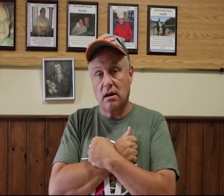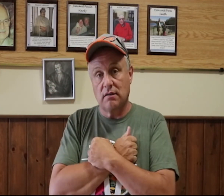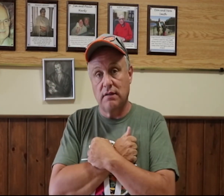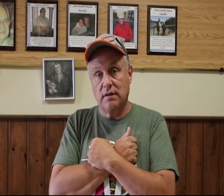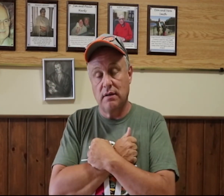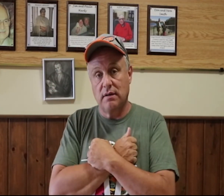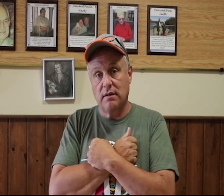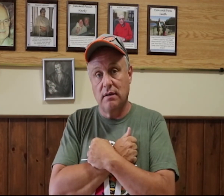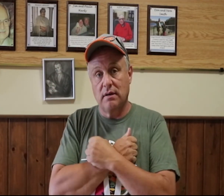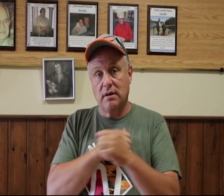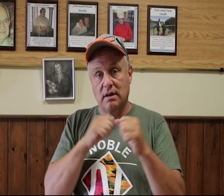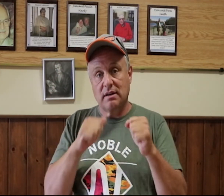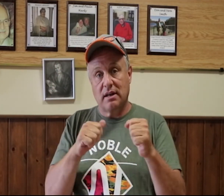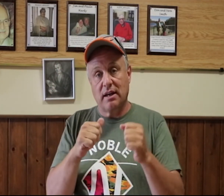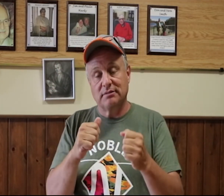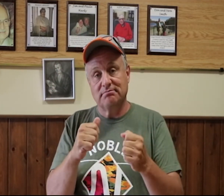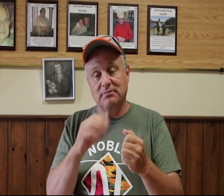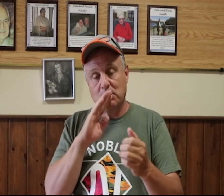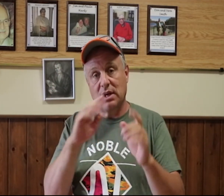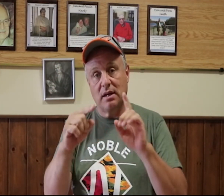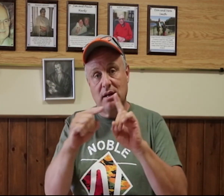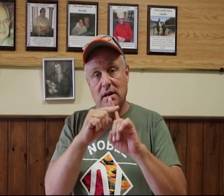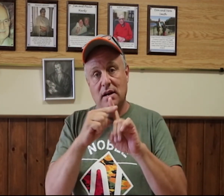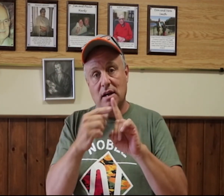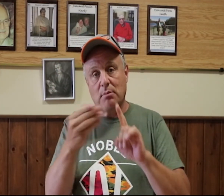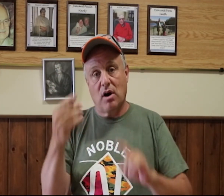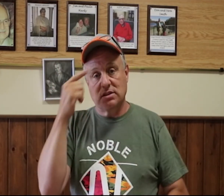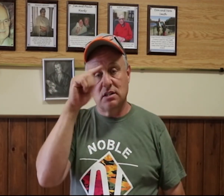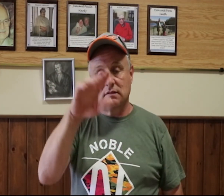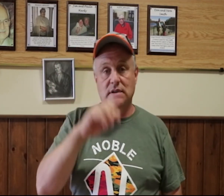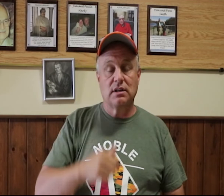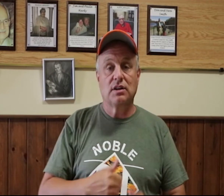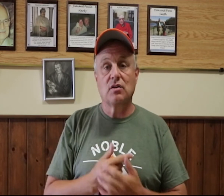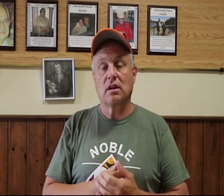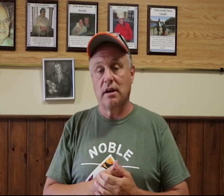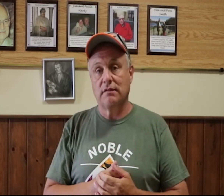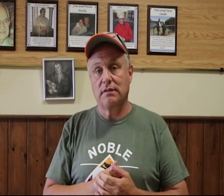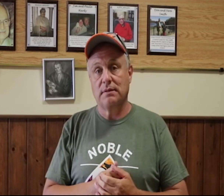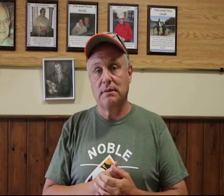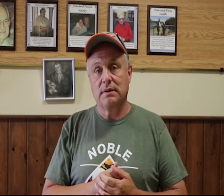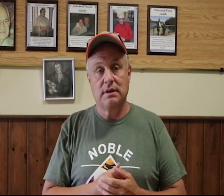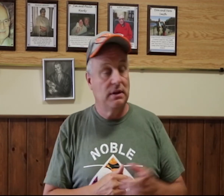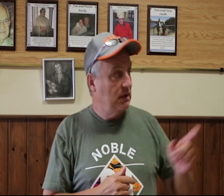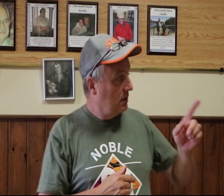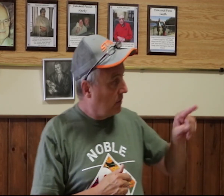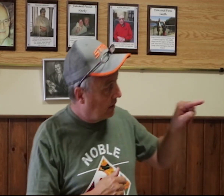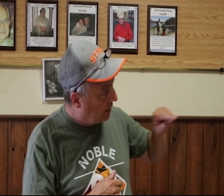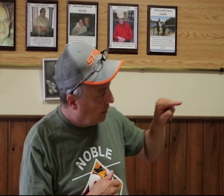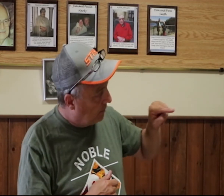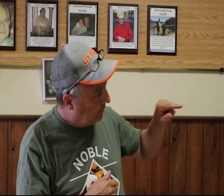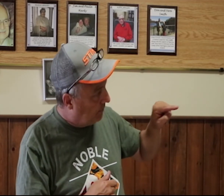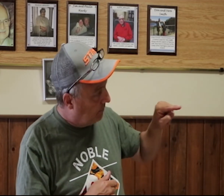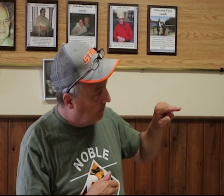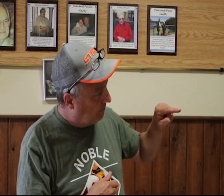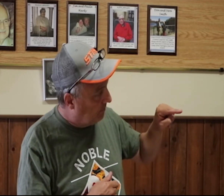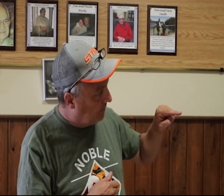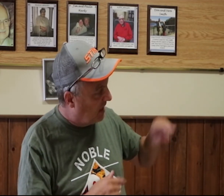love can be a positive in your life. Right there.